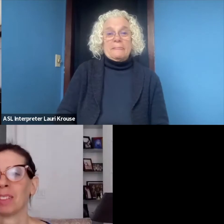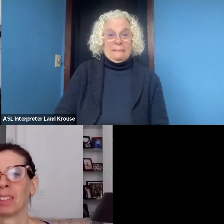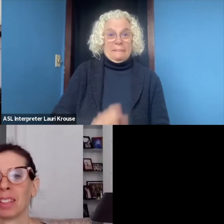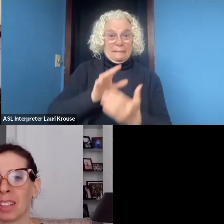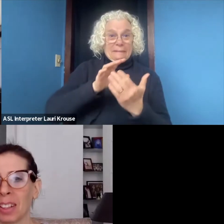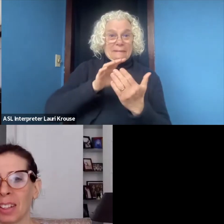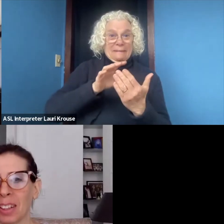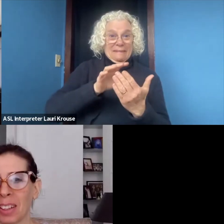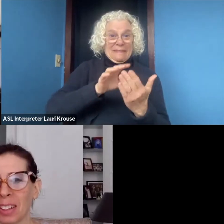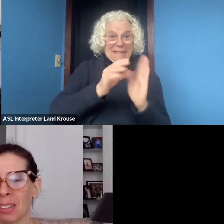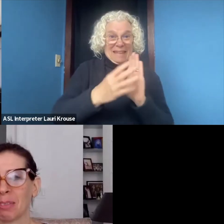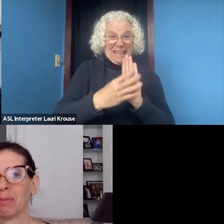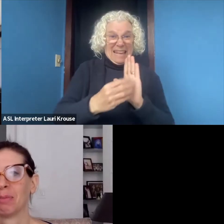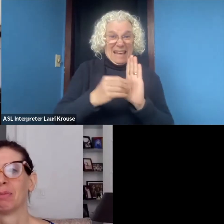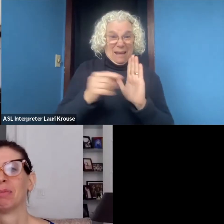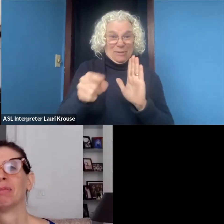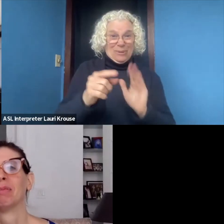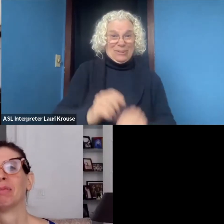Great.